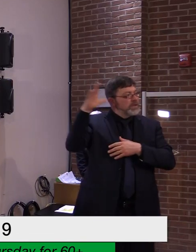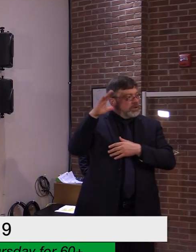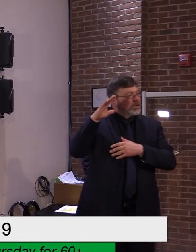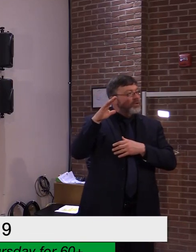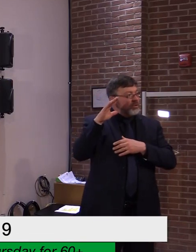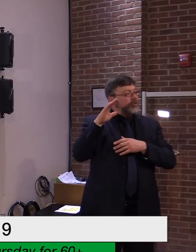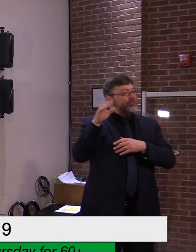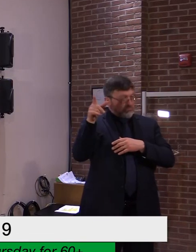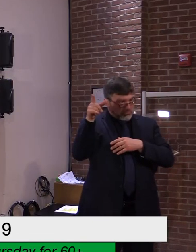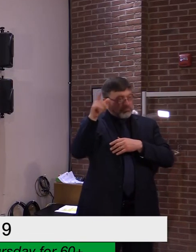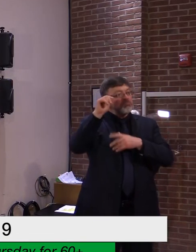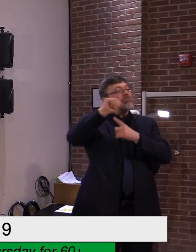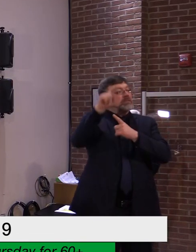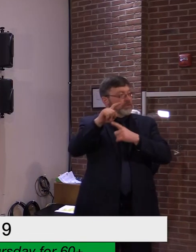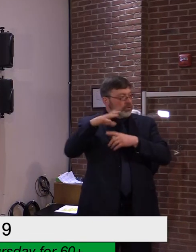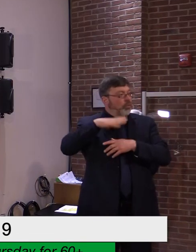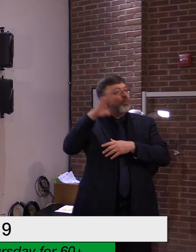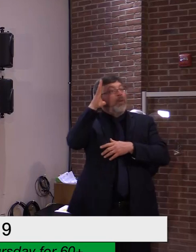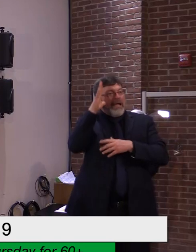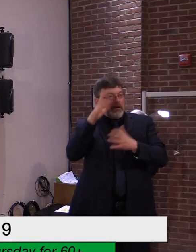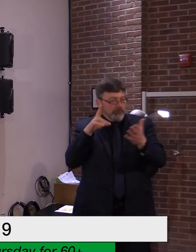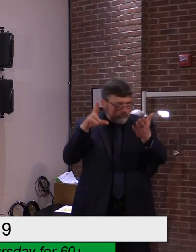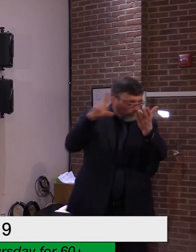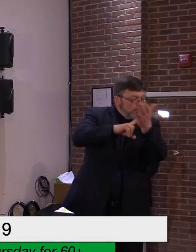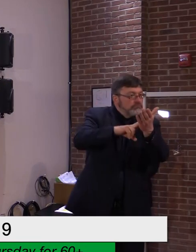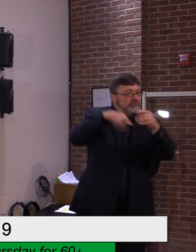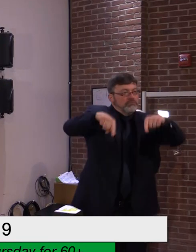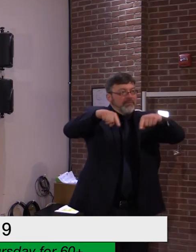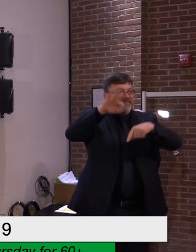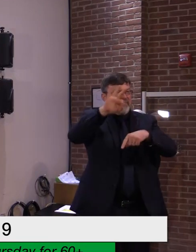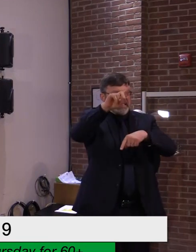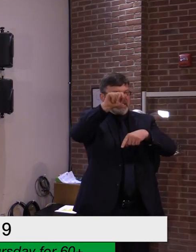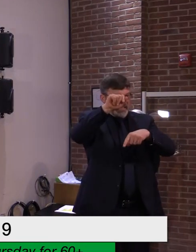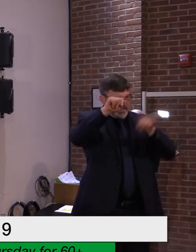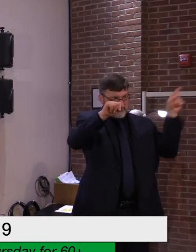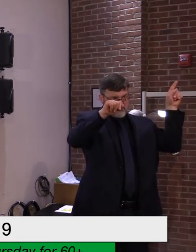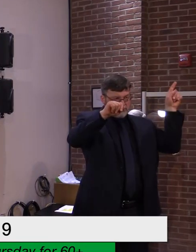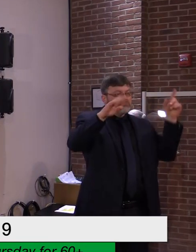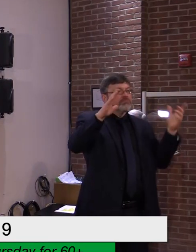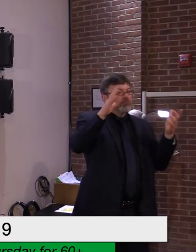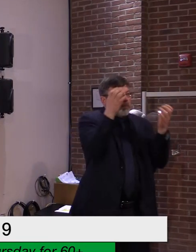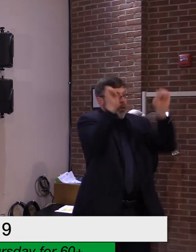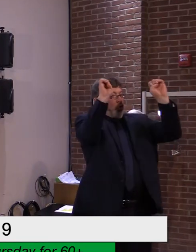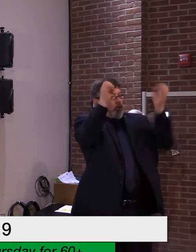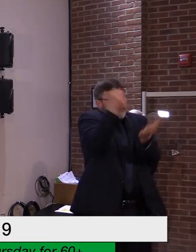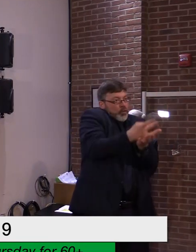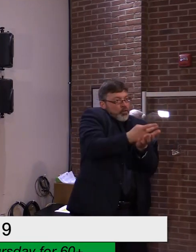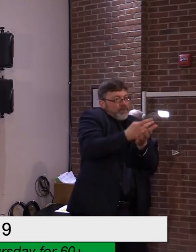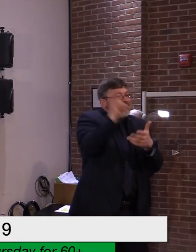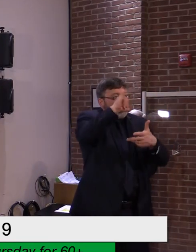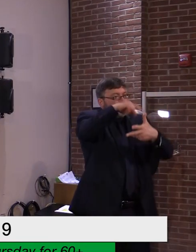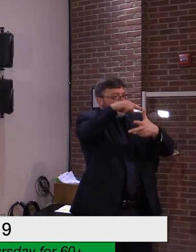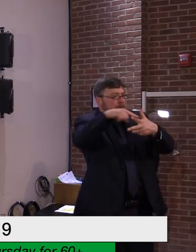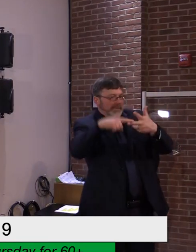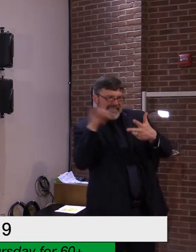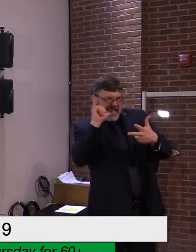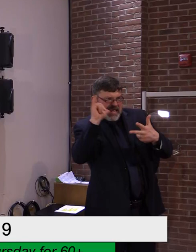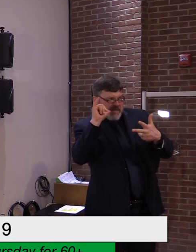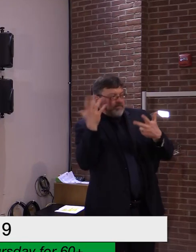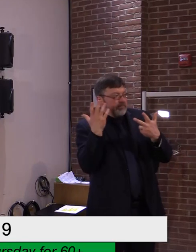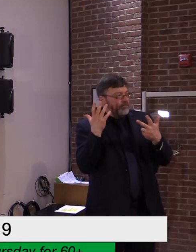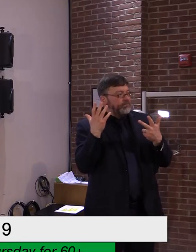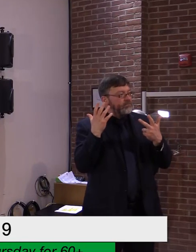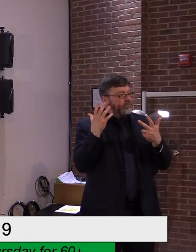from the FDA. Dr. Fauci believes that they will eventually be granted authorization. And he